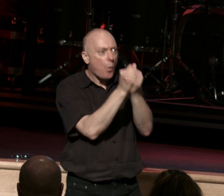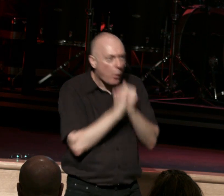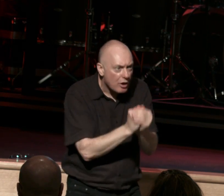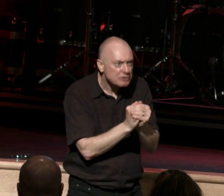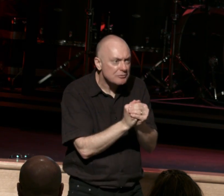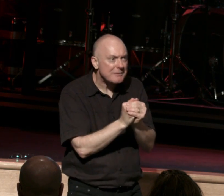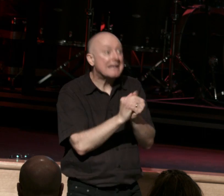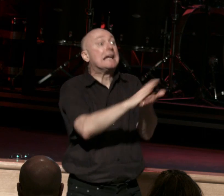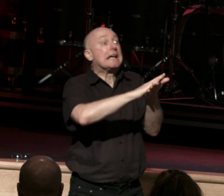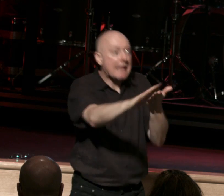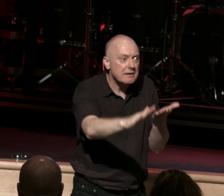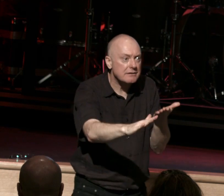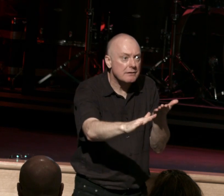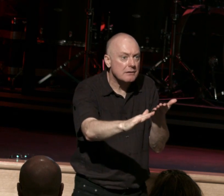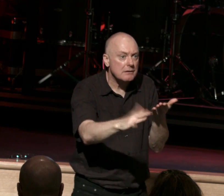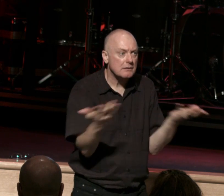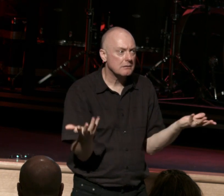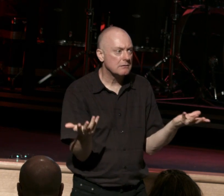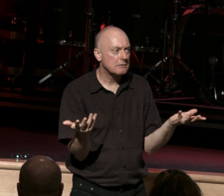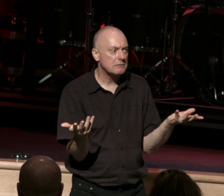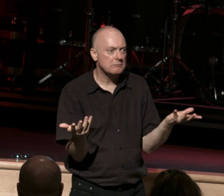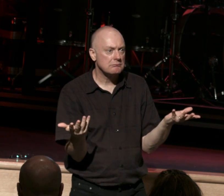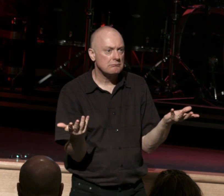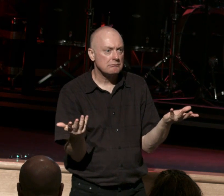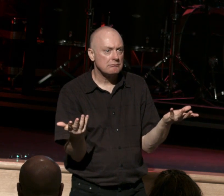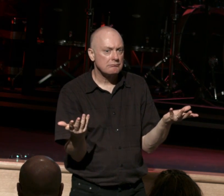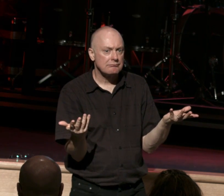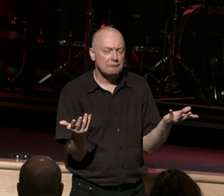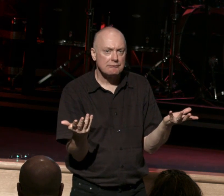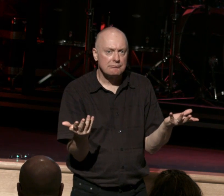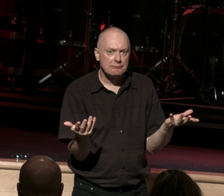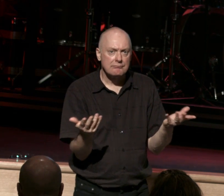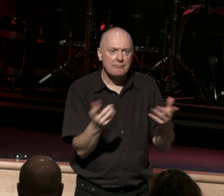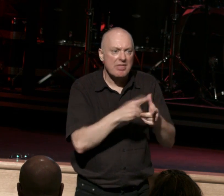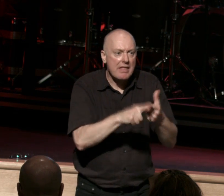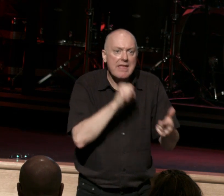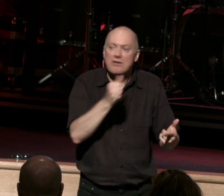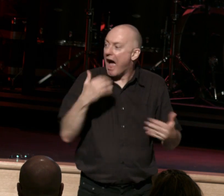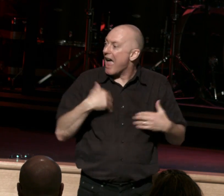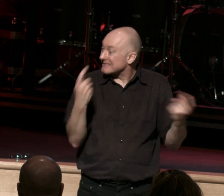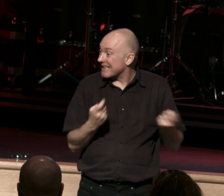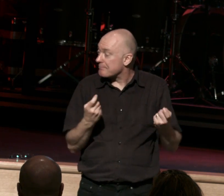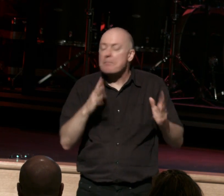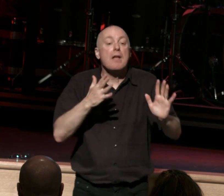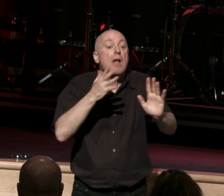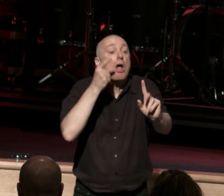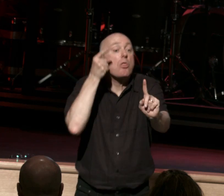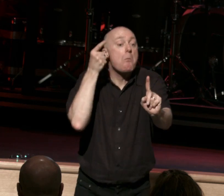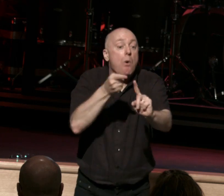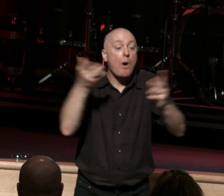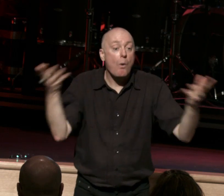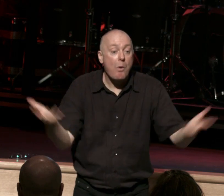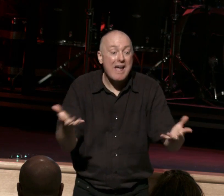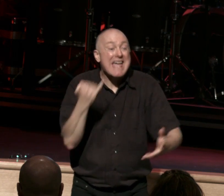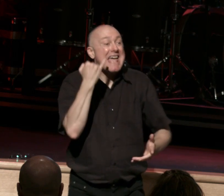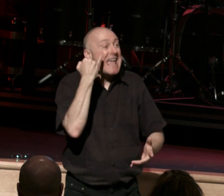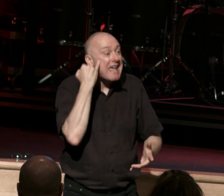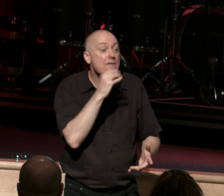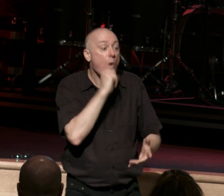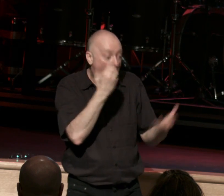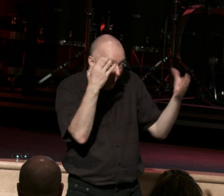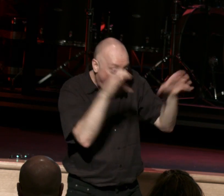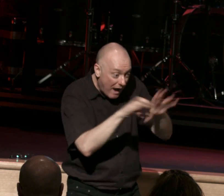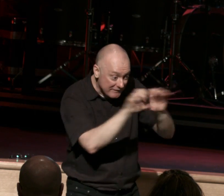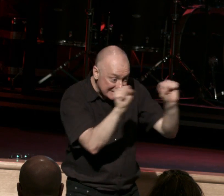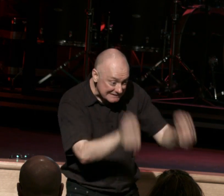worshipers, having once been cleansed, would no longer have any consciousness of sin." The point here is this. If